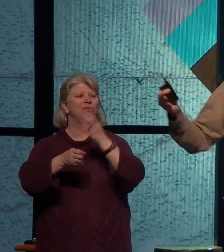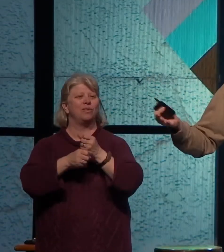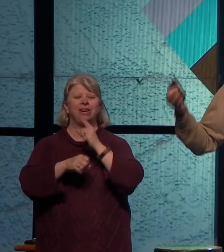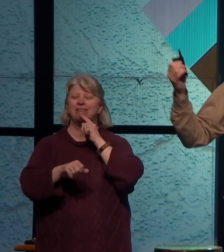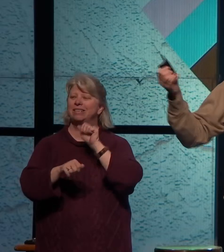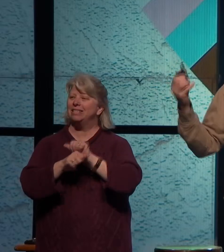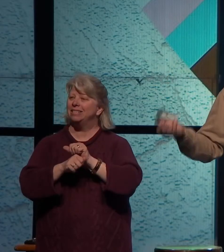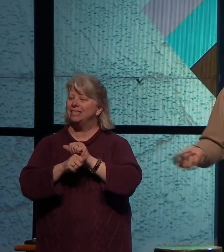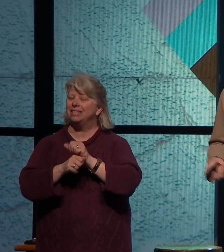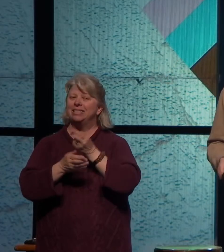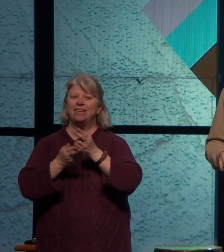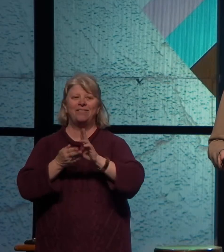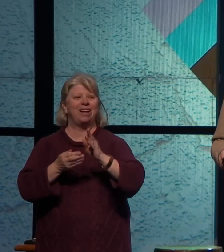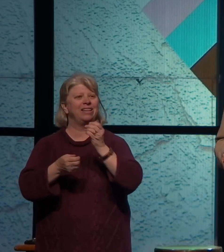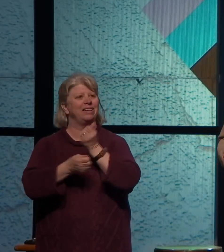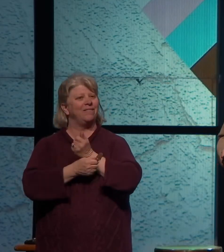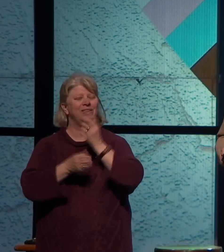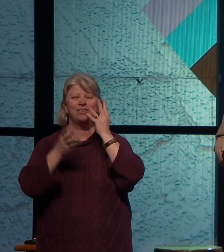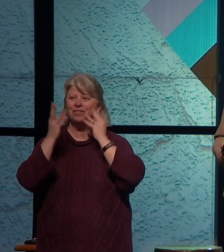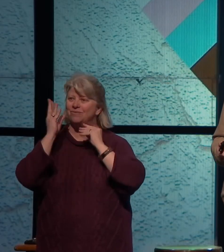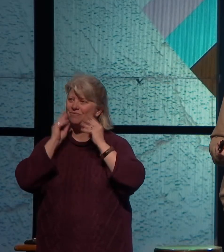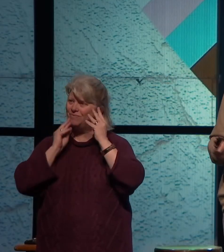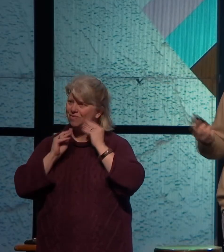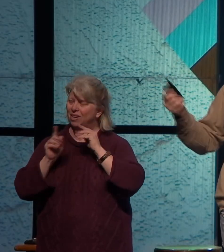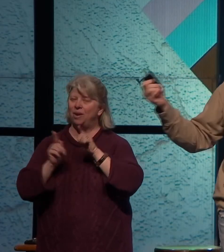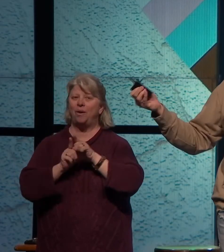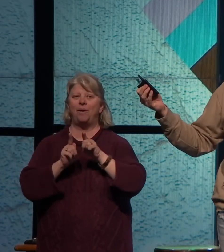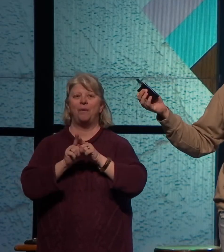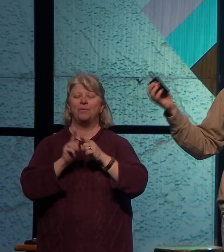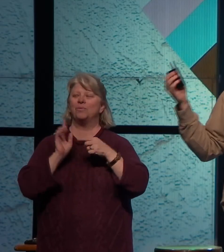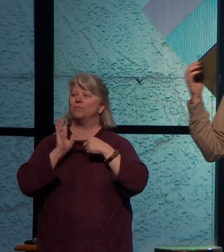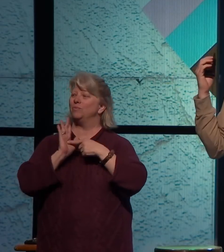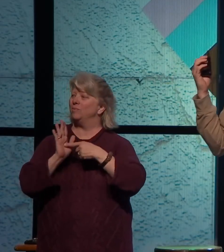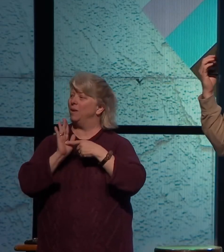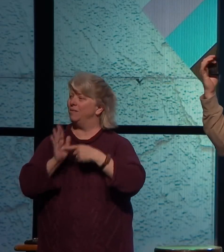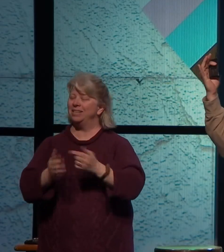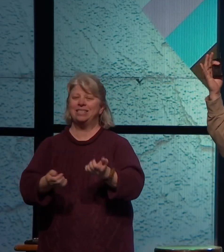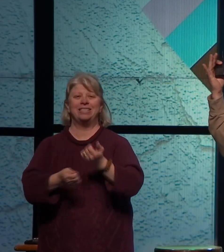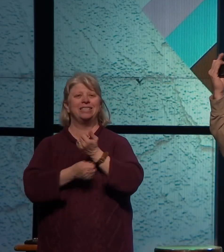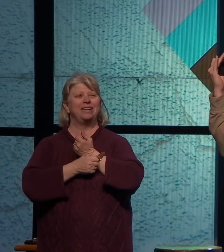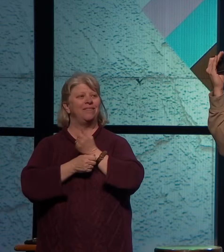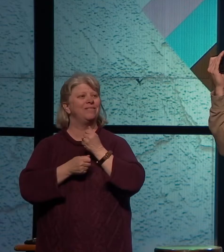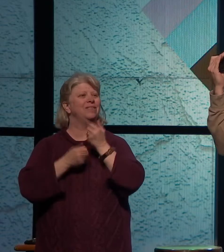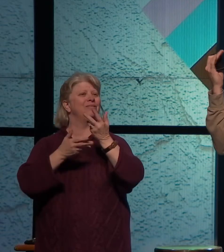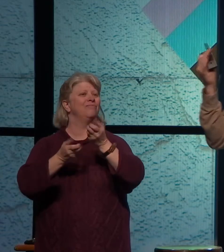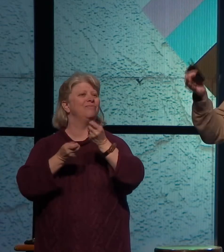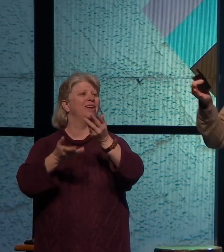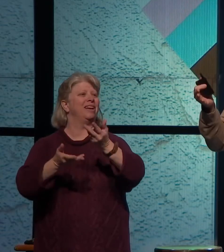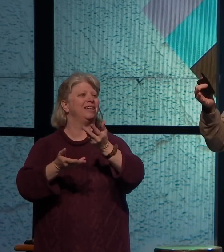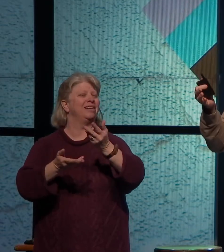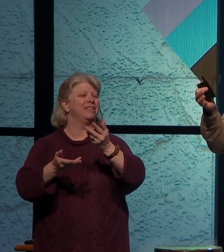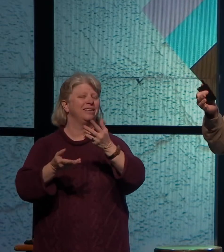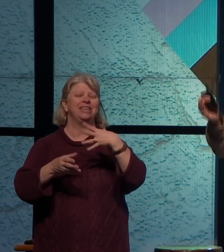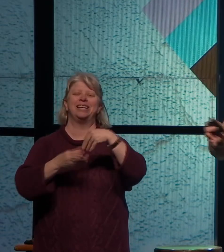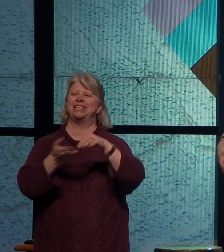is a divine love to be experienced. And these represent that love is expressed even in